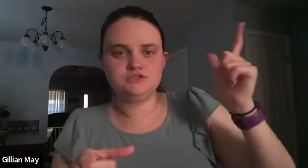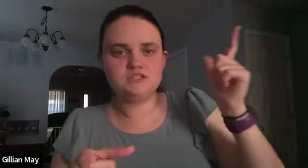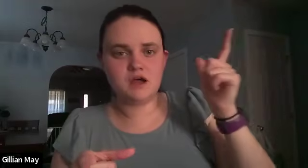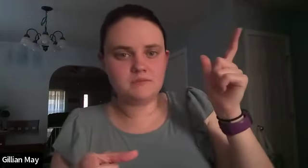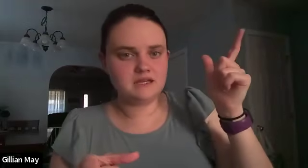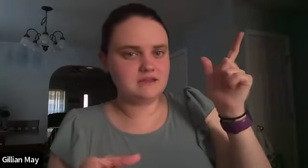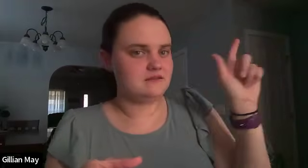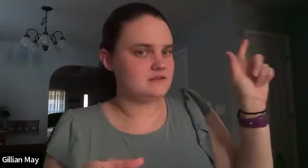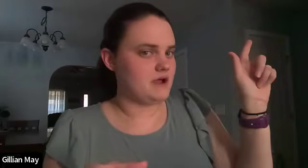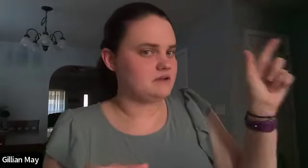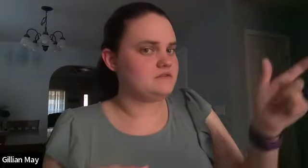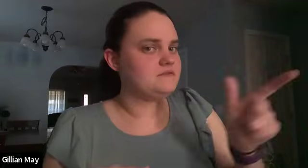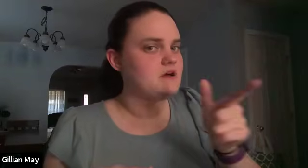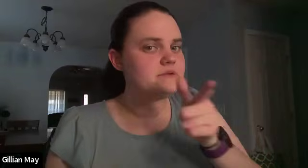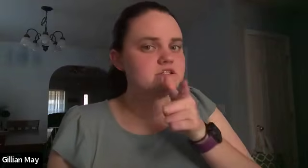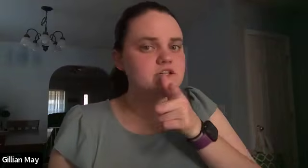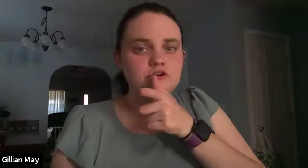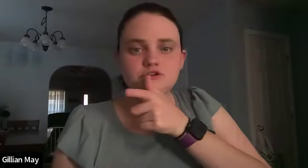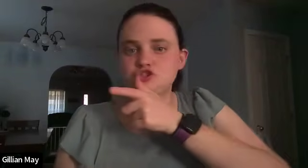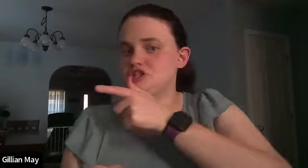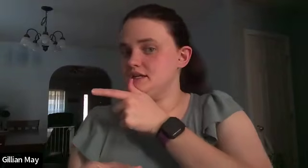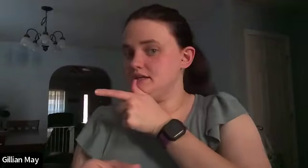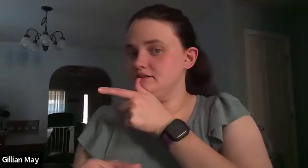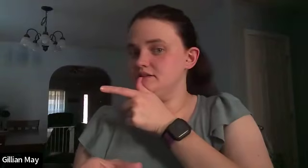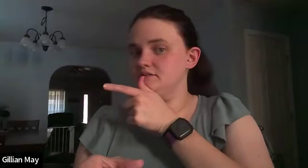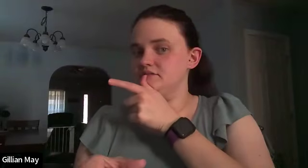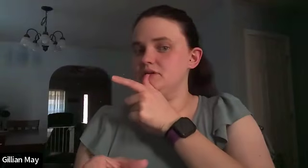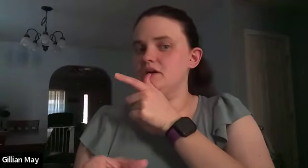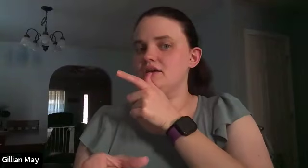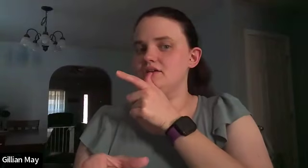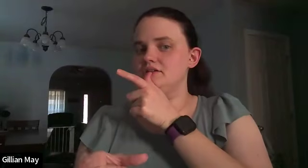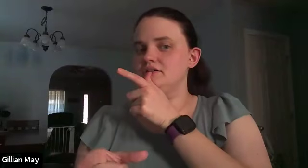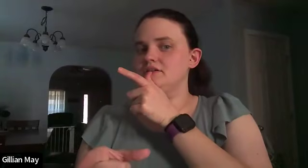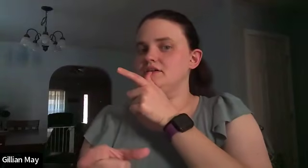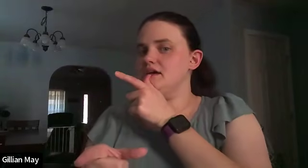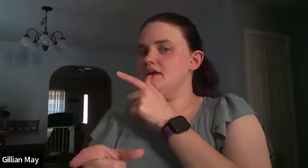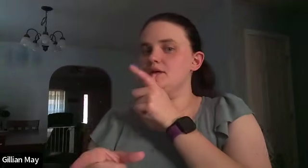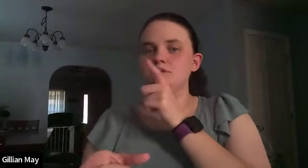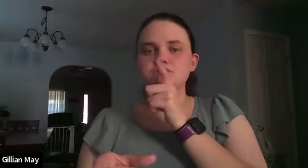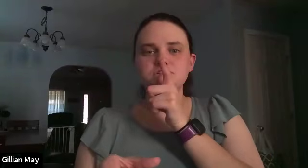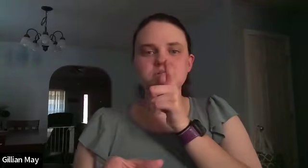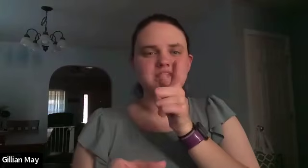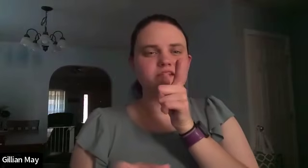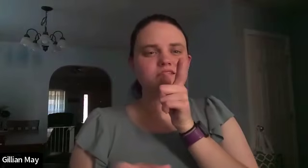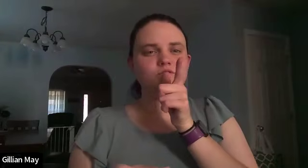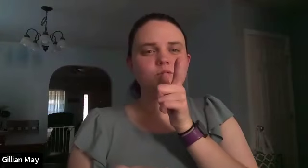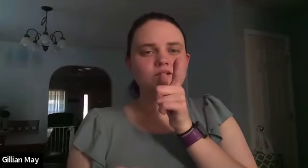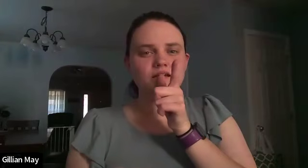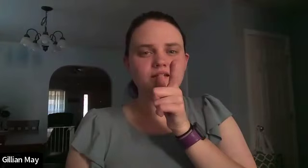Your dominant, the back of the thumb is going to go to your chin. Okay. And then what you do is like facing forward kind of